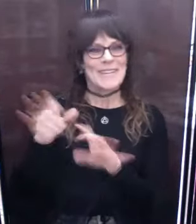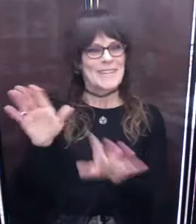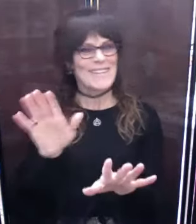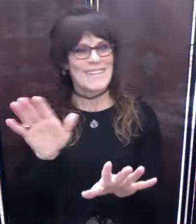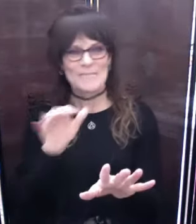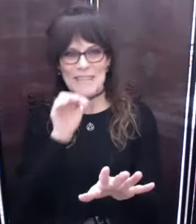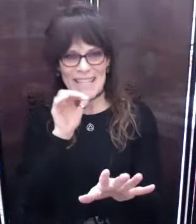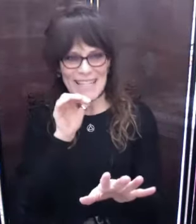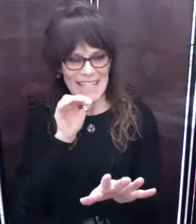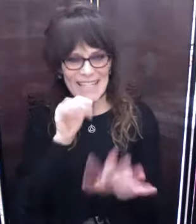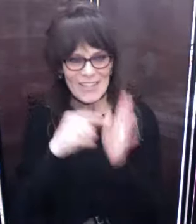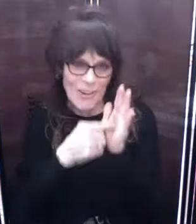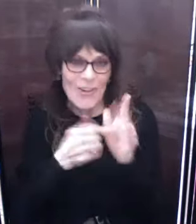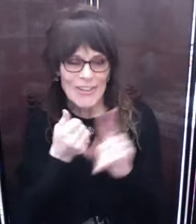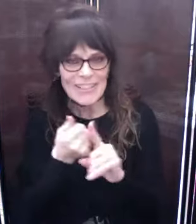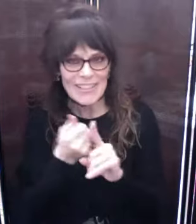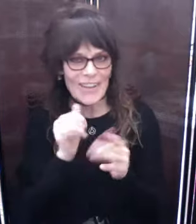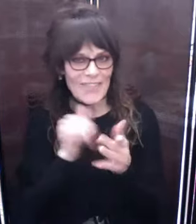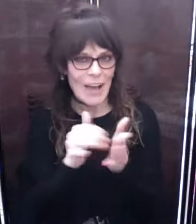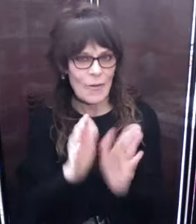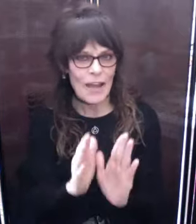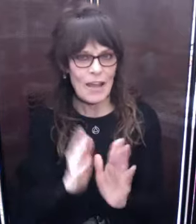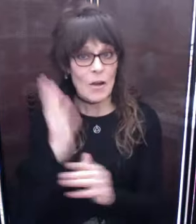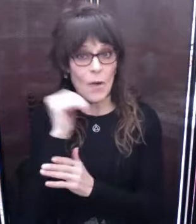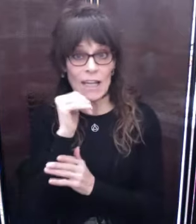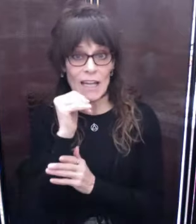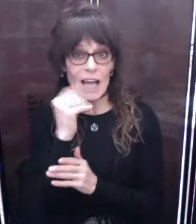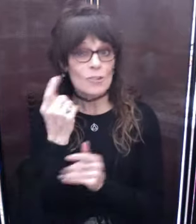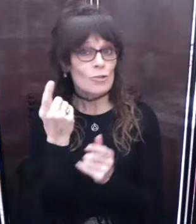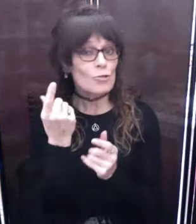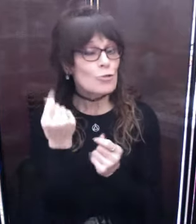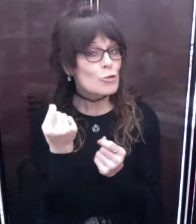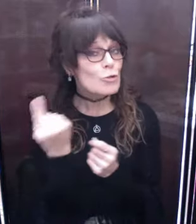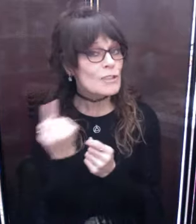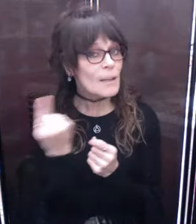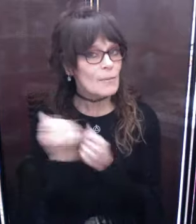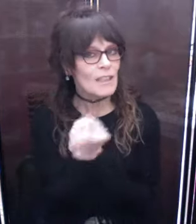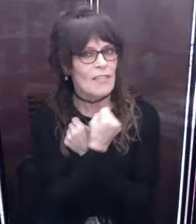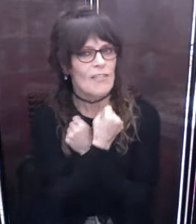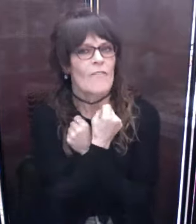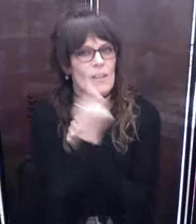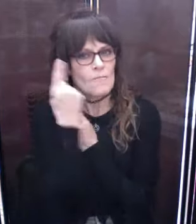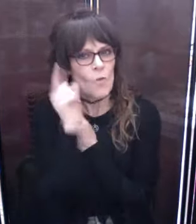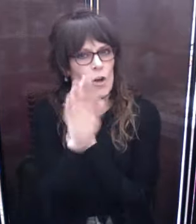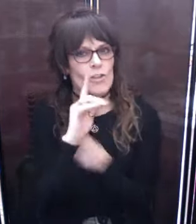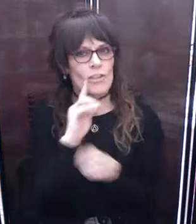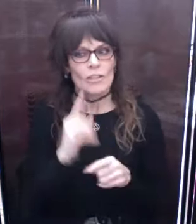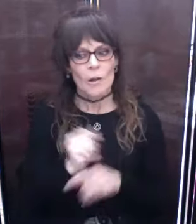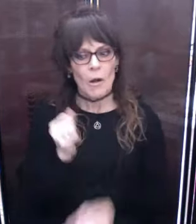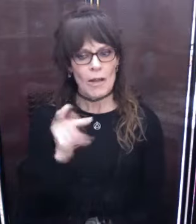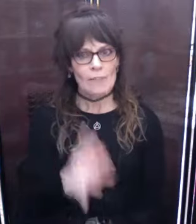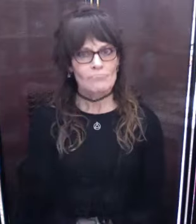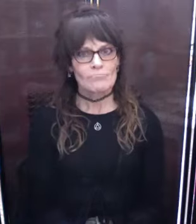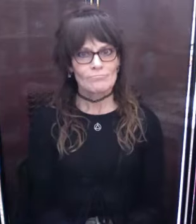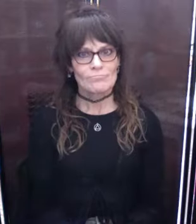to me. It presents itself to me like, why don't you do something loving for your sister? Oh, okay. Makes perfect